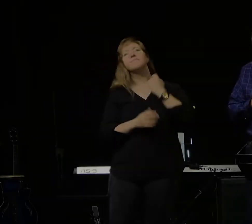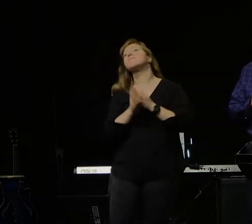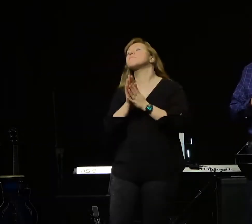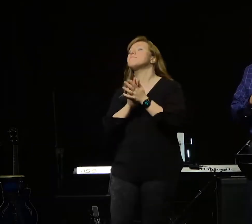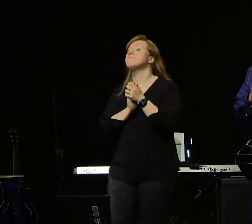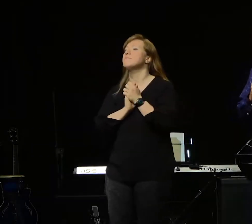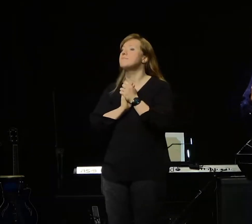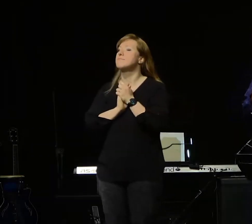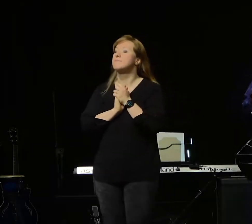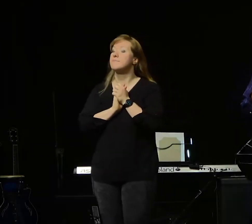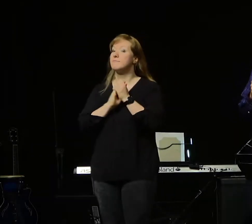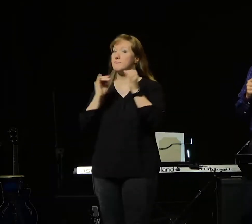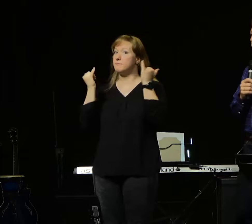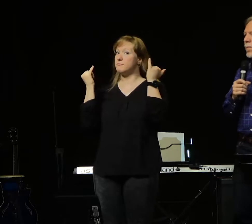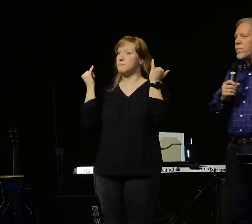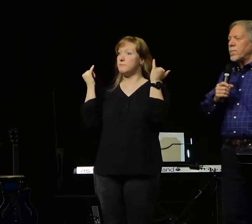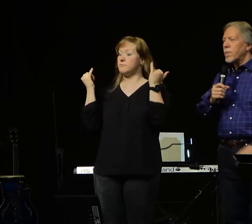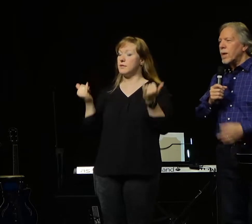today,